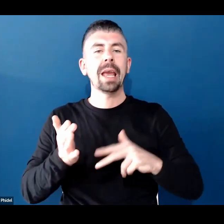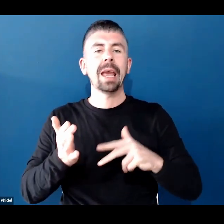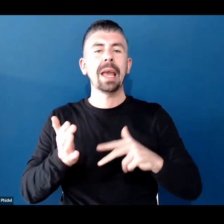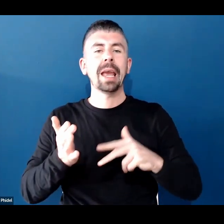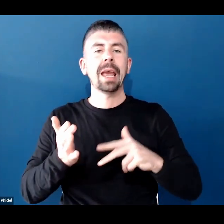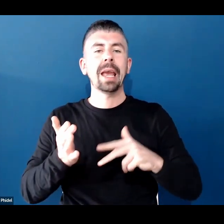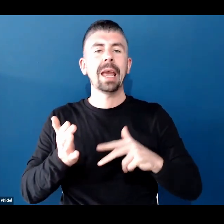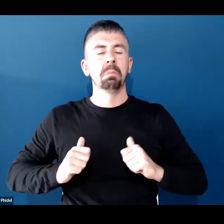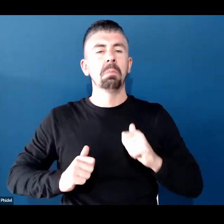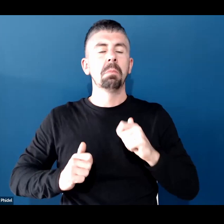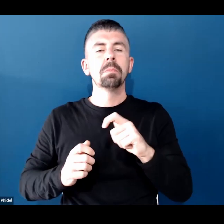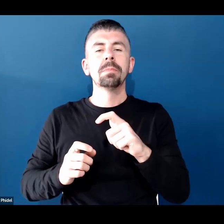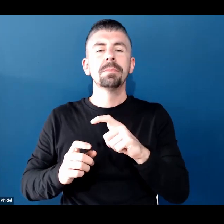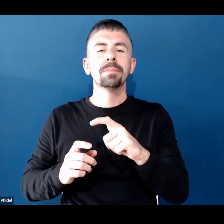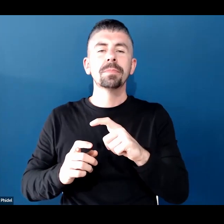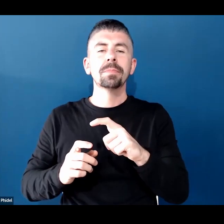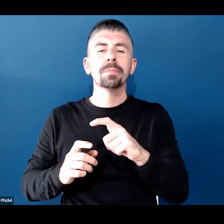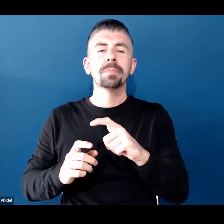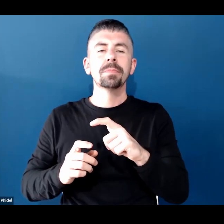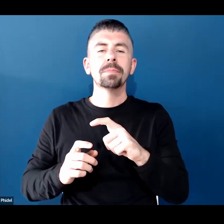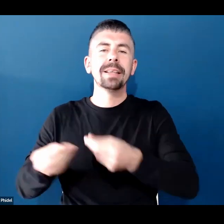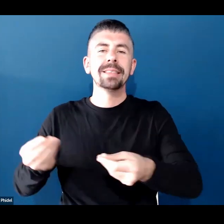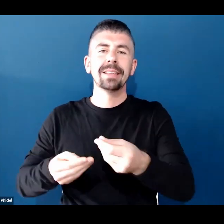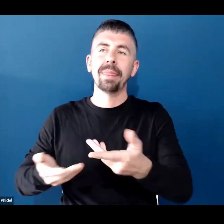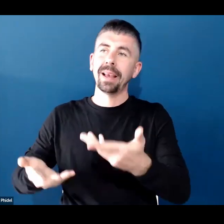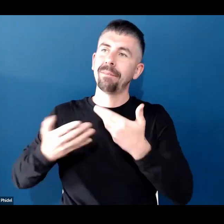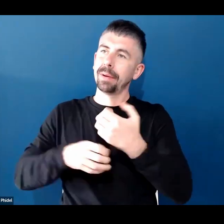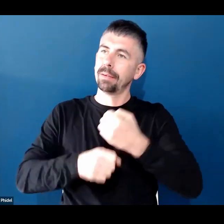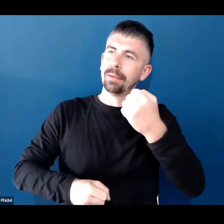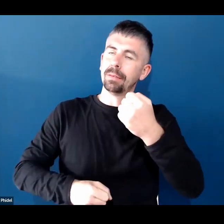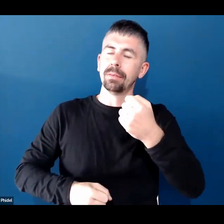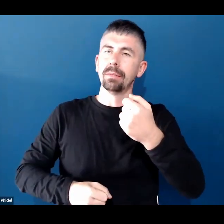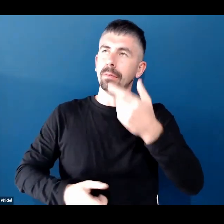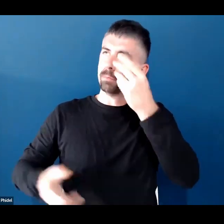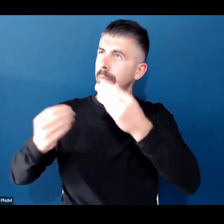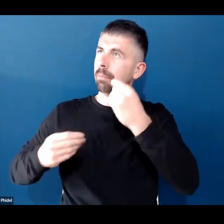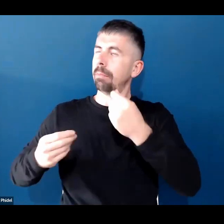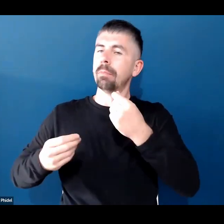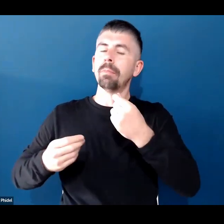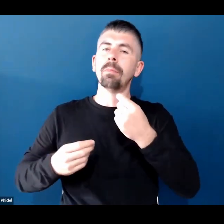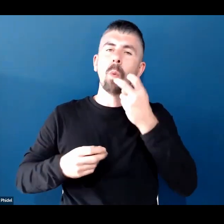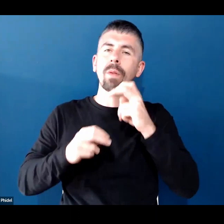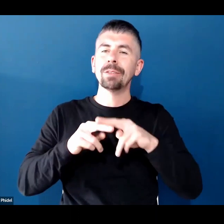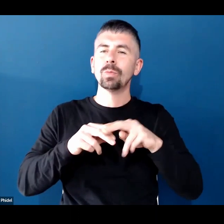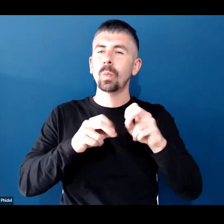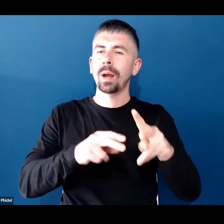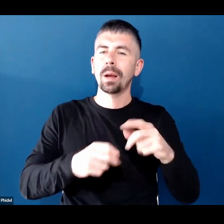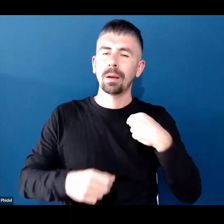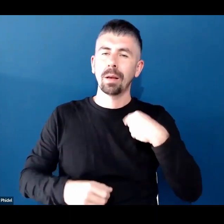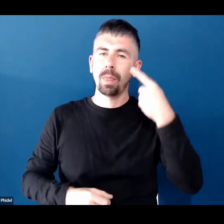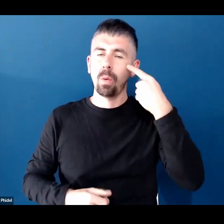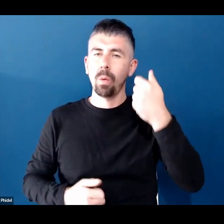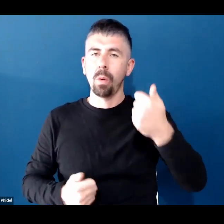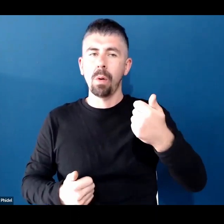a bachelor at university, they gave me mainstream economics, and I took it. And I was this kind of